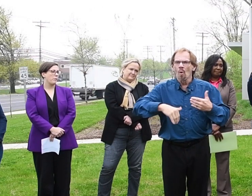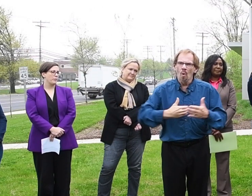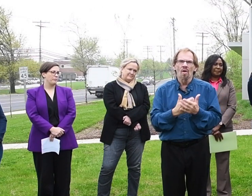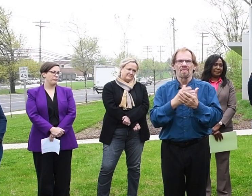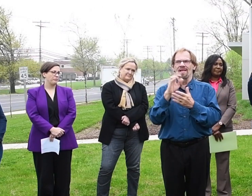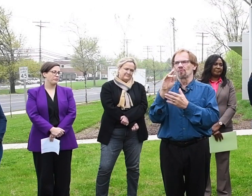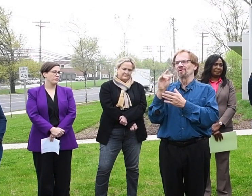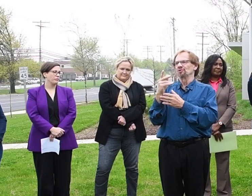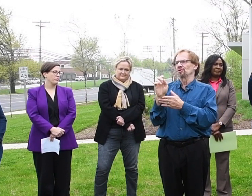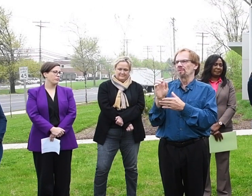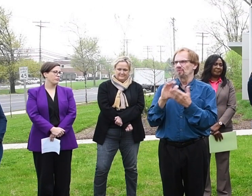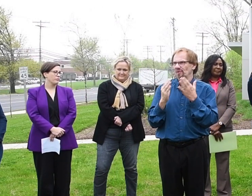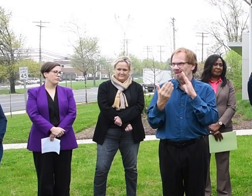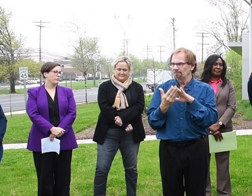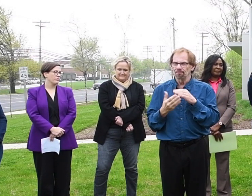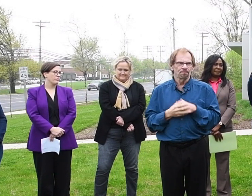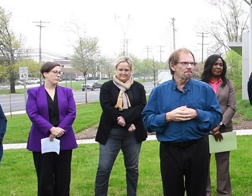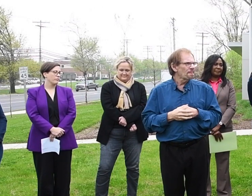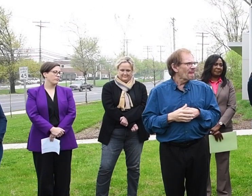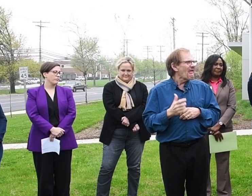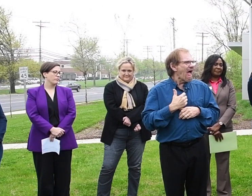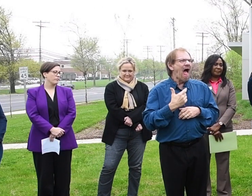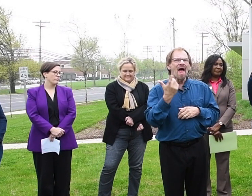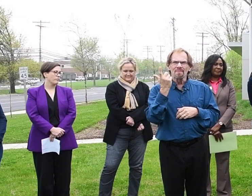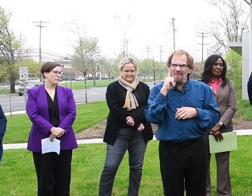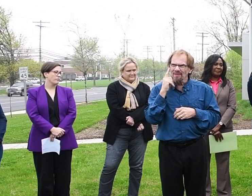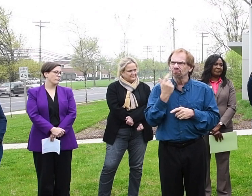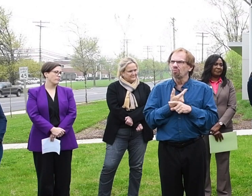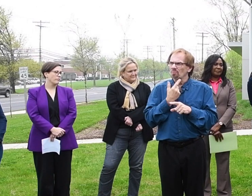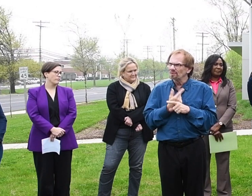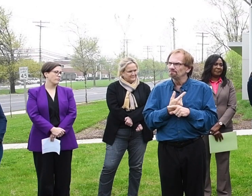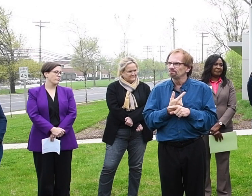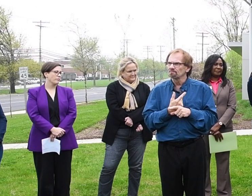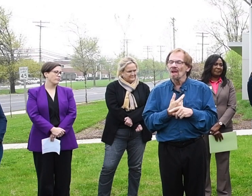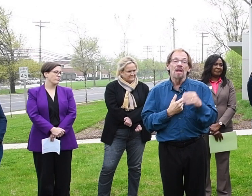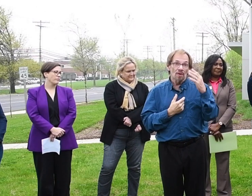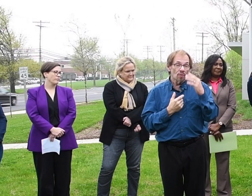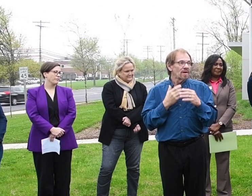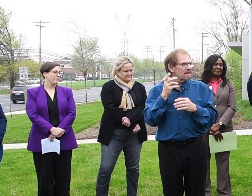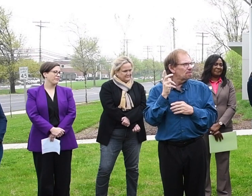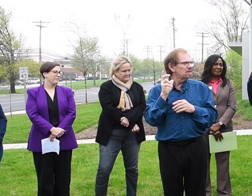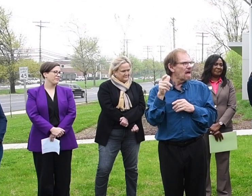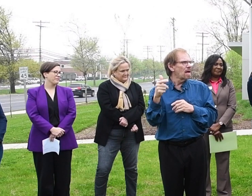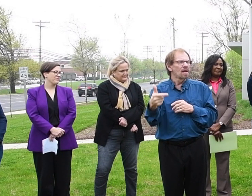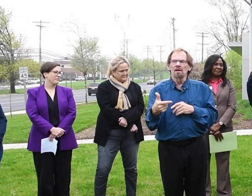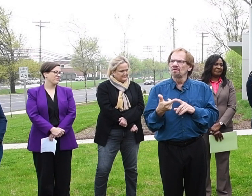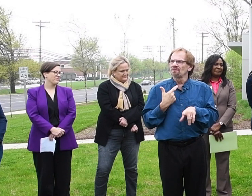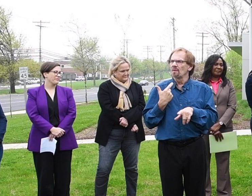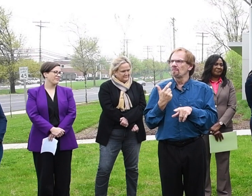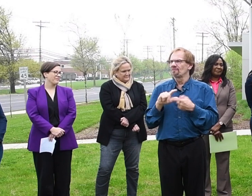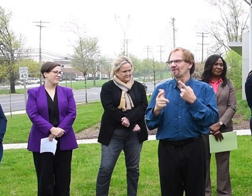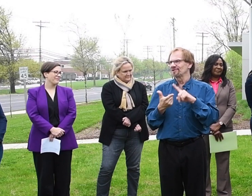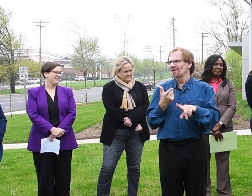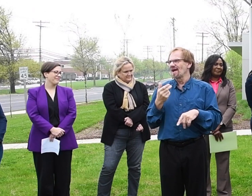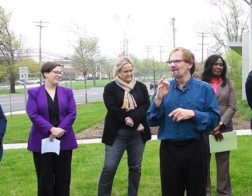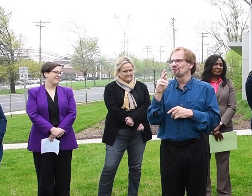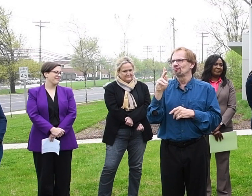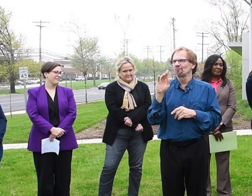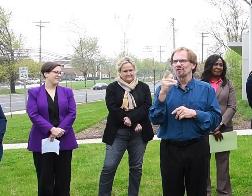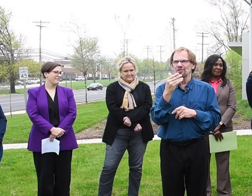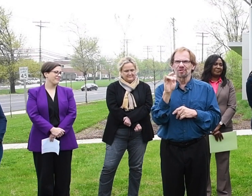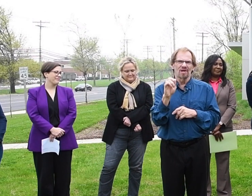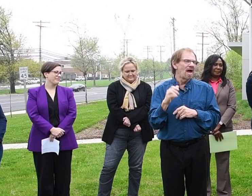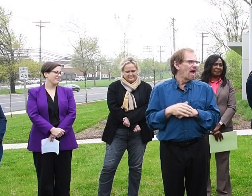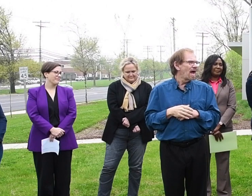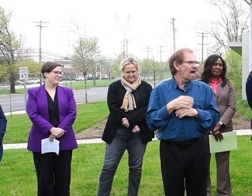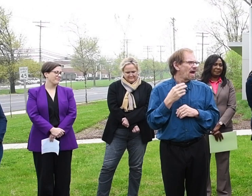community. And I think it is fitting. I know you'll hear later from our friends at the Elkridge Heritage Society and